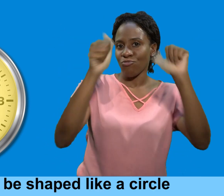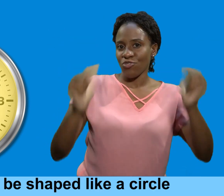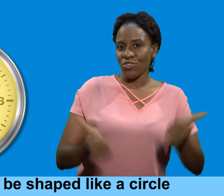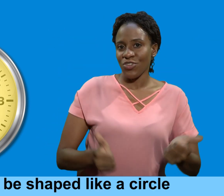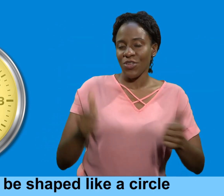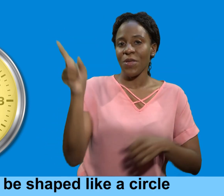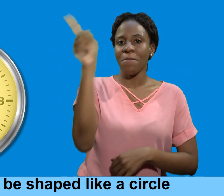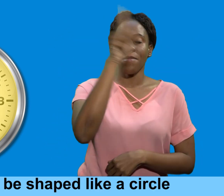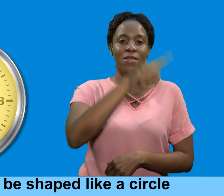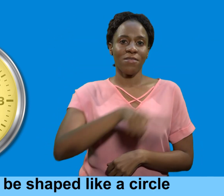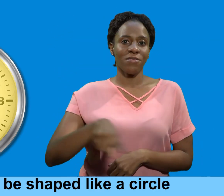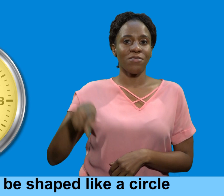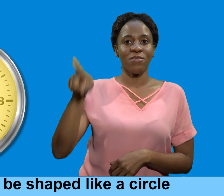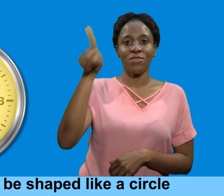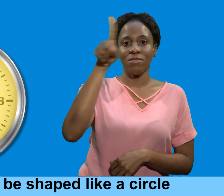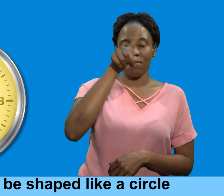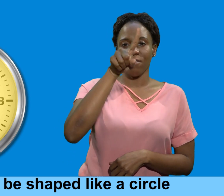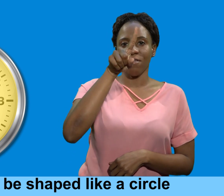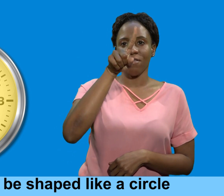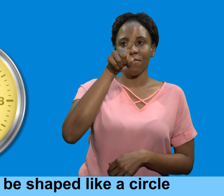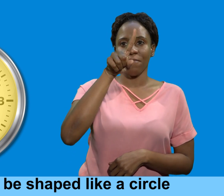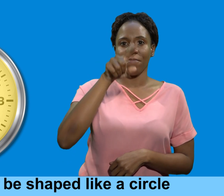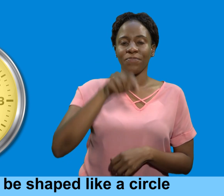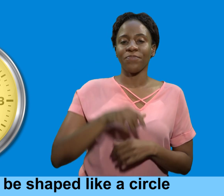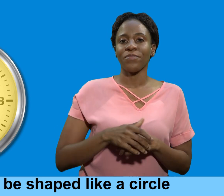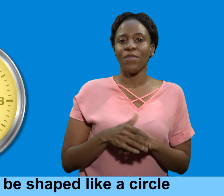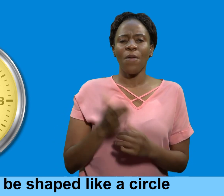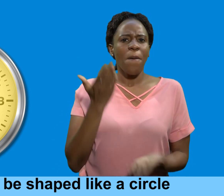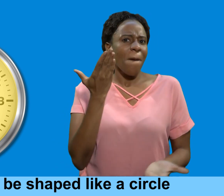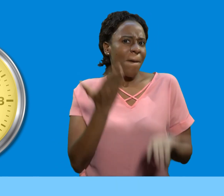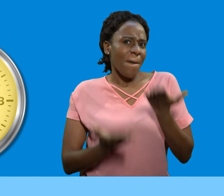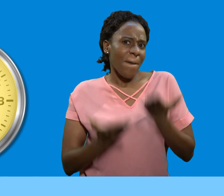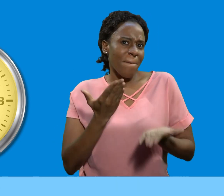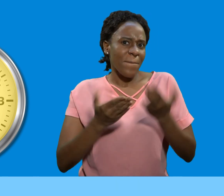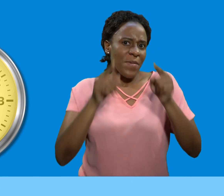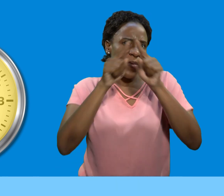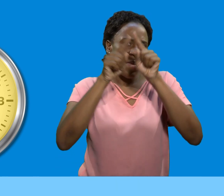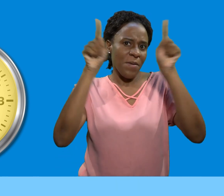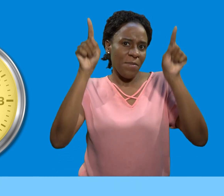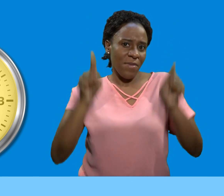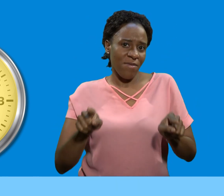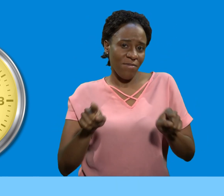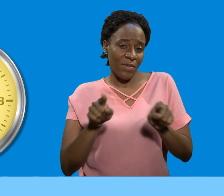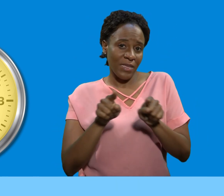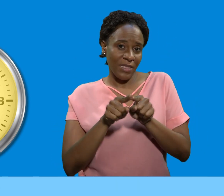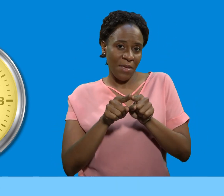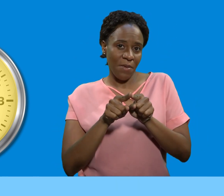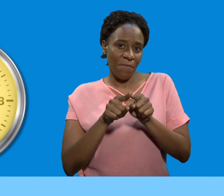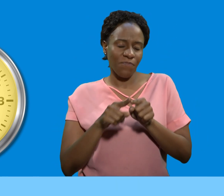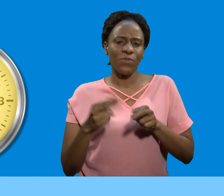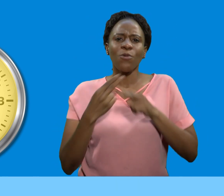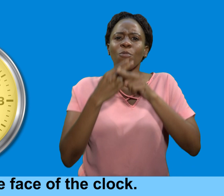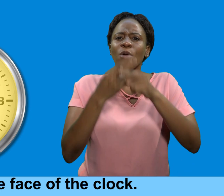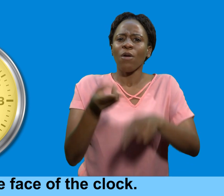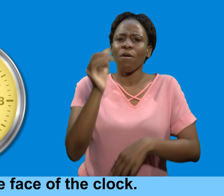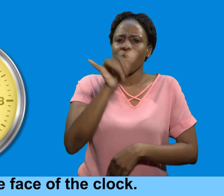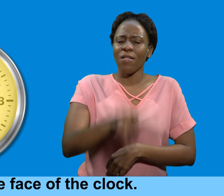The clock may be shaped like a circle, or rectangular.